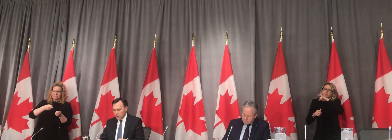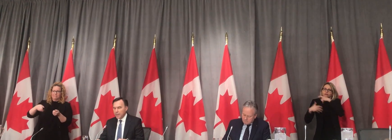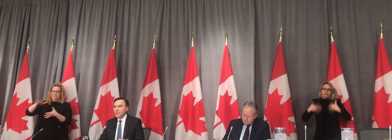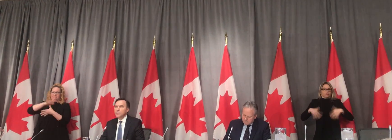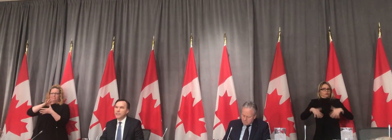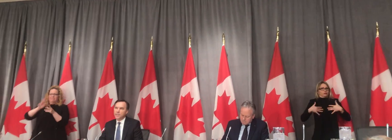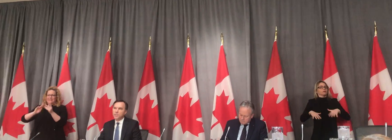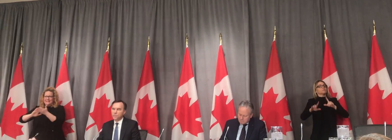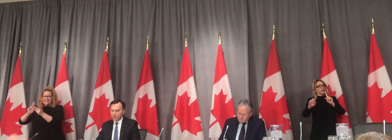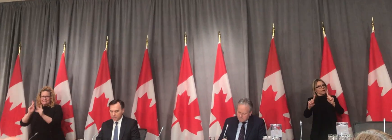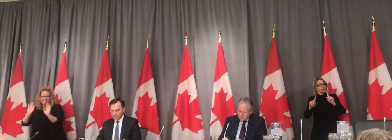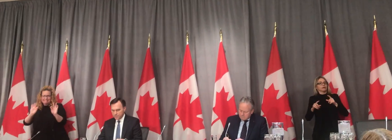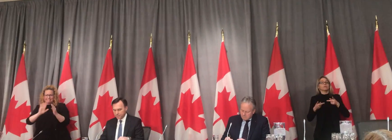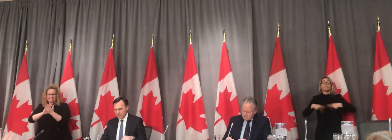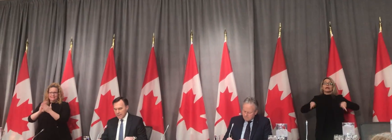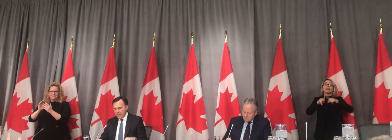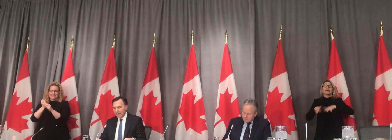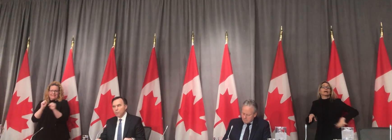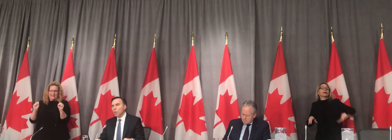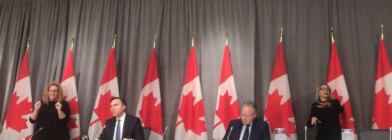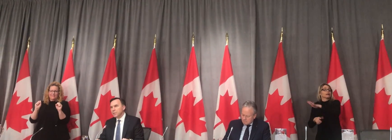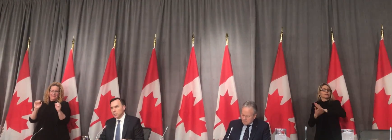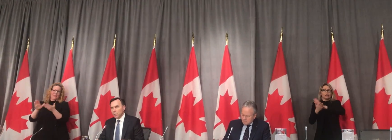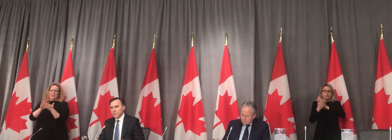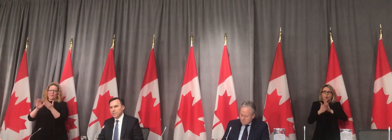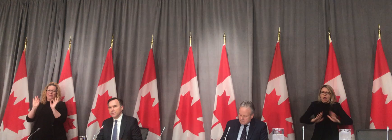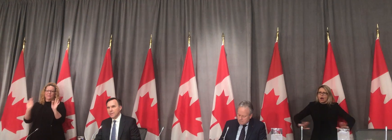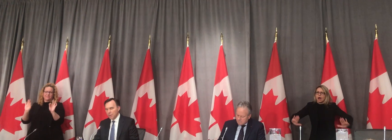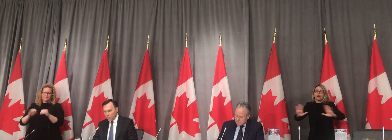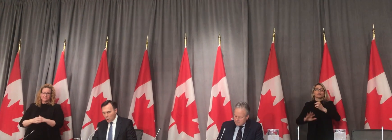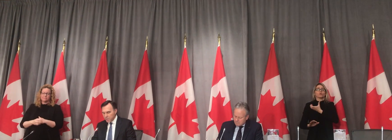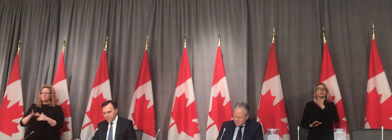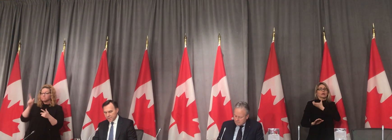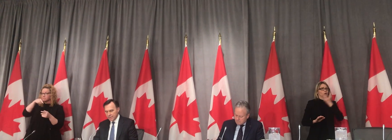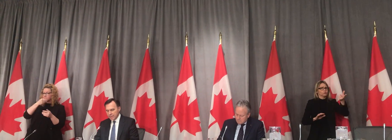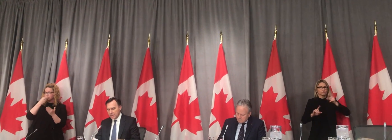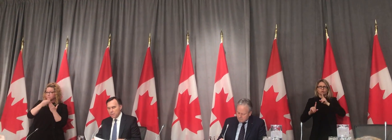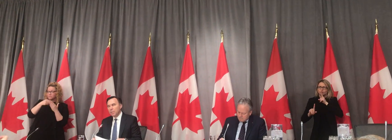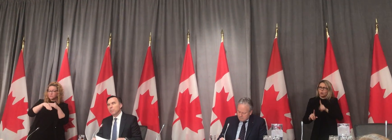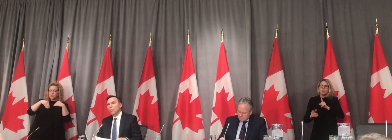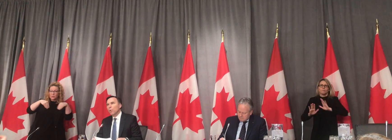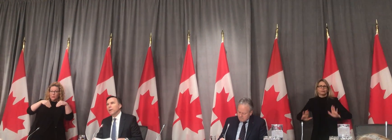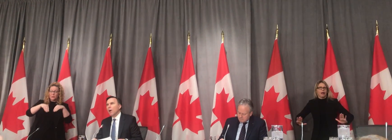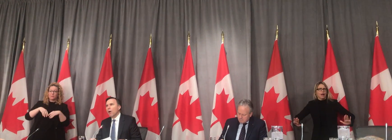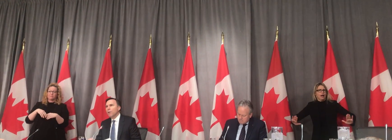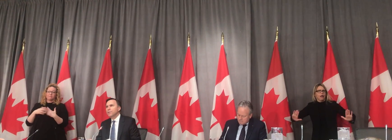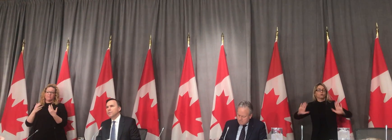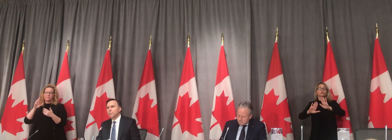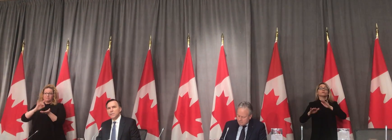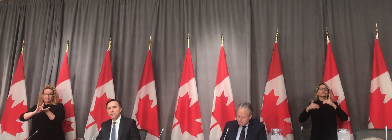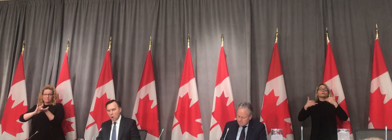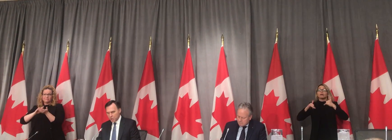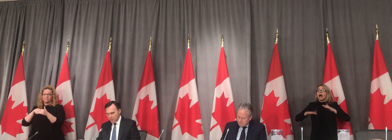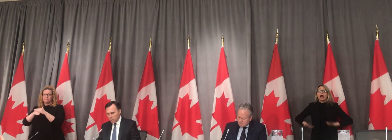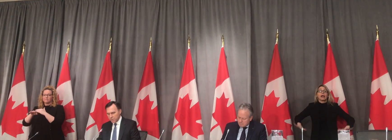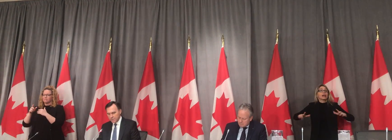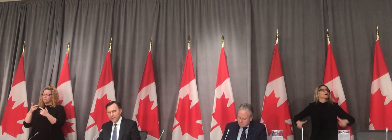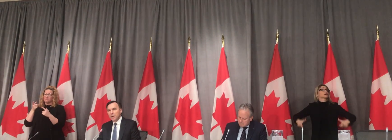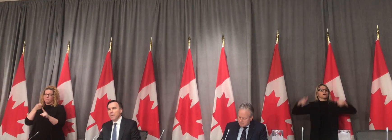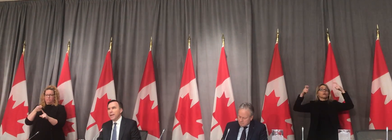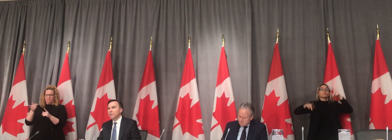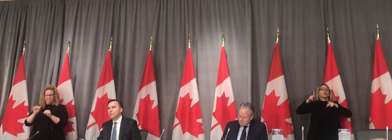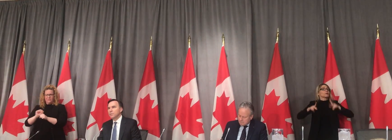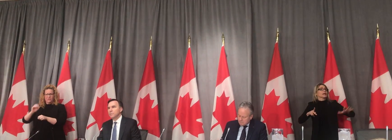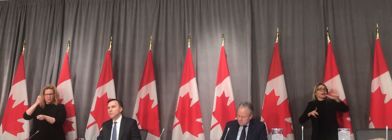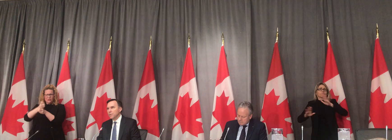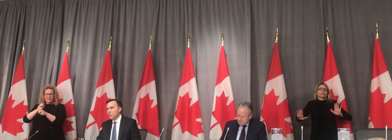spaces clean and disinfected. At grocery stores and at pharmacies, people are working hard to restock shelves